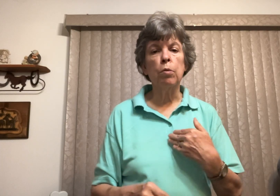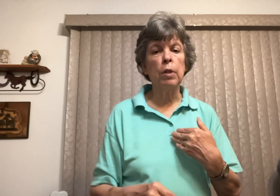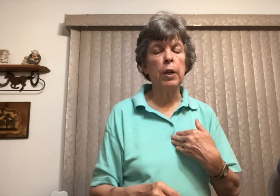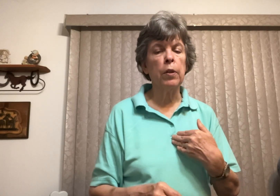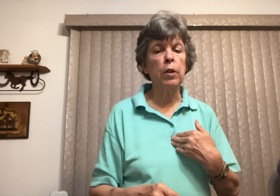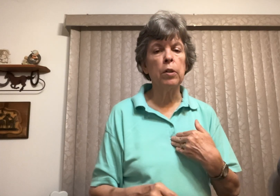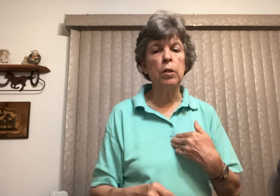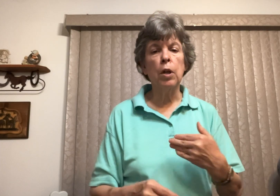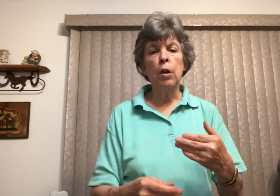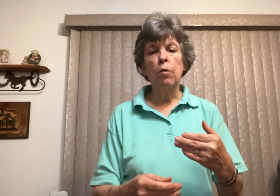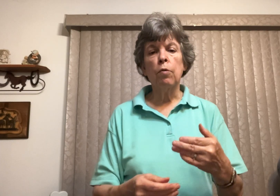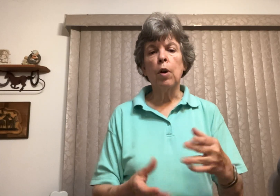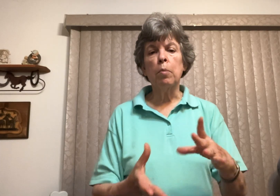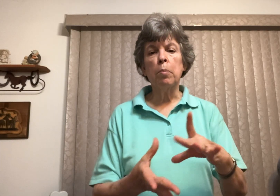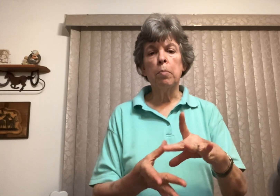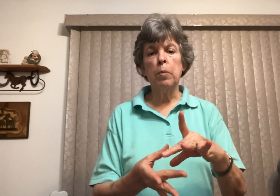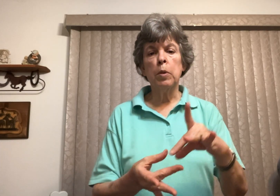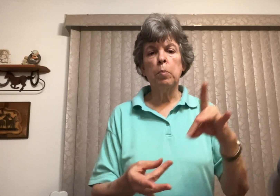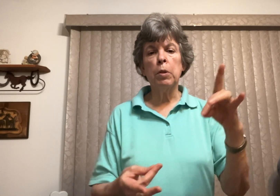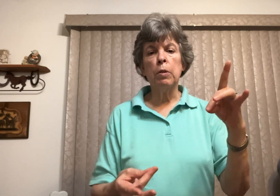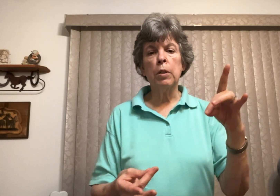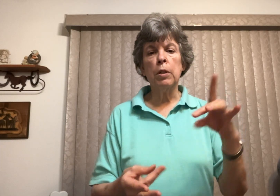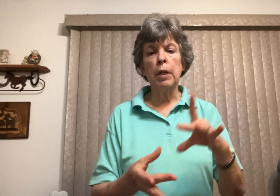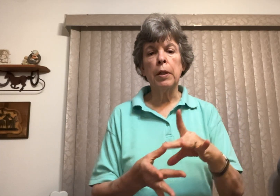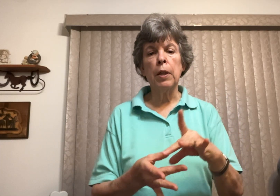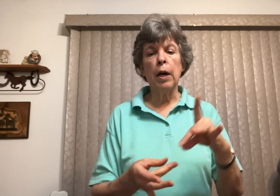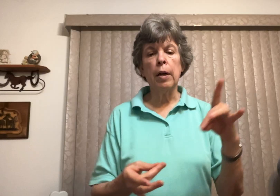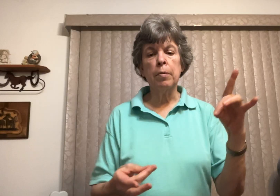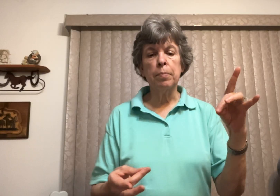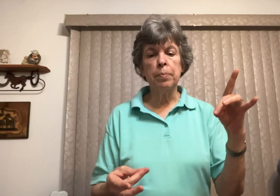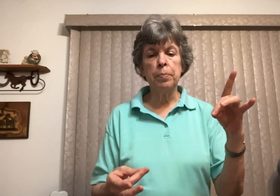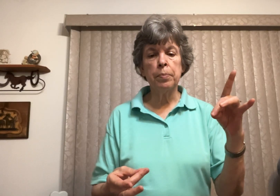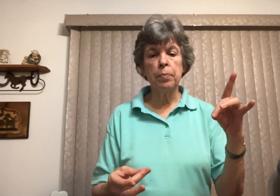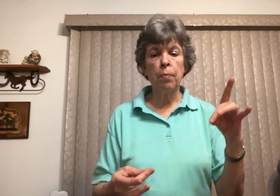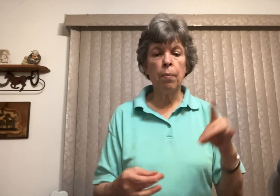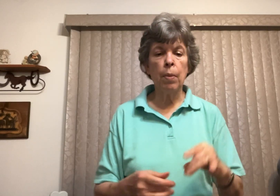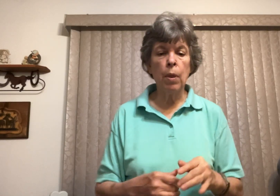like this, from spirit like that.